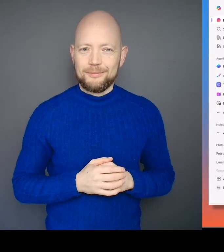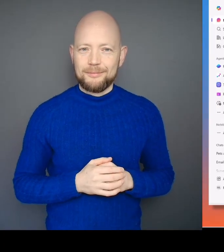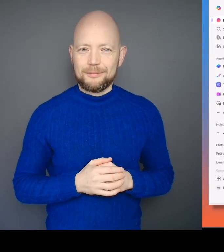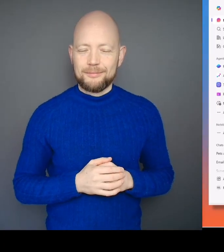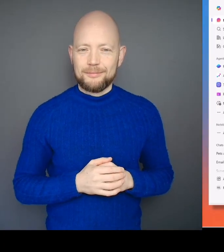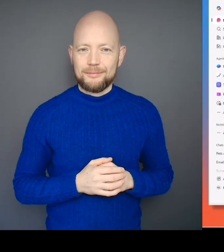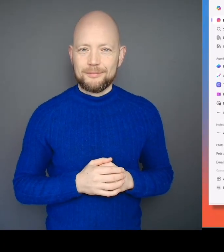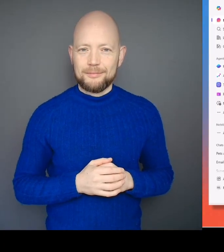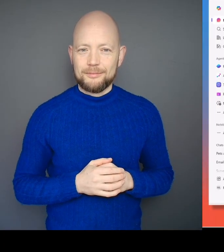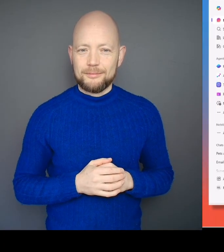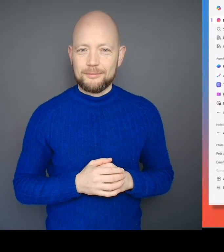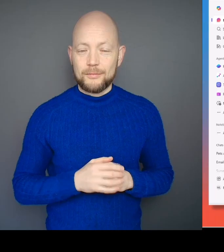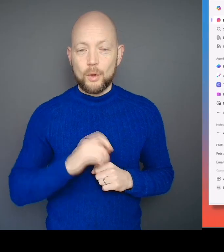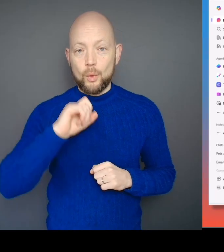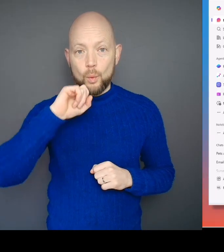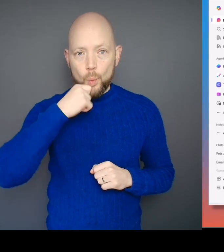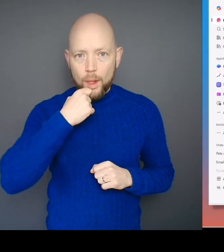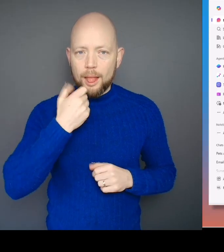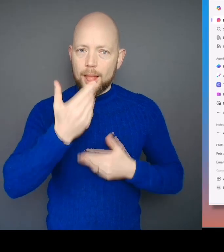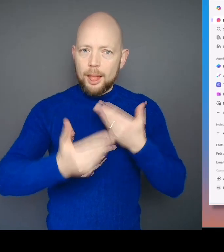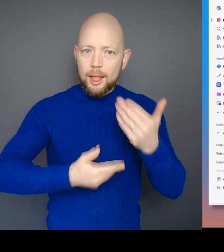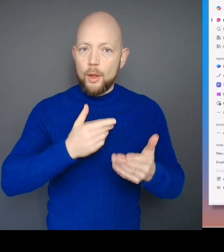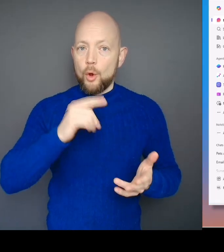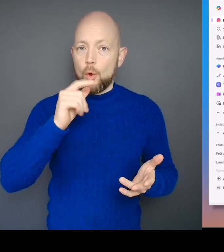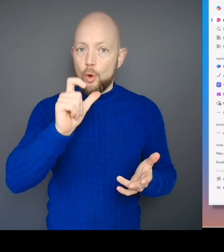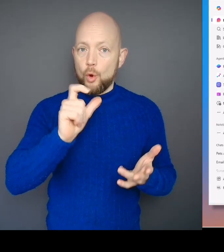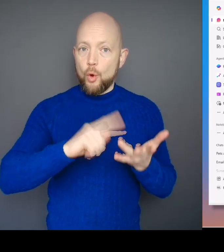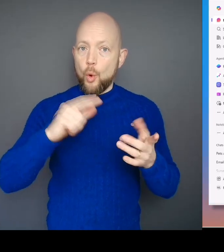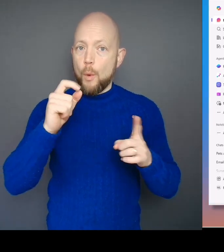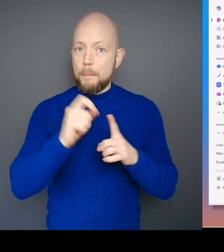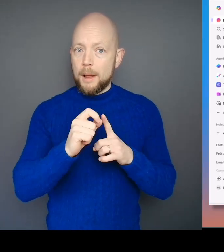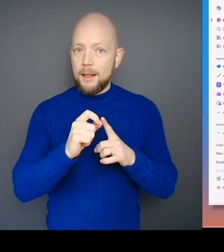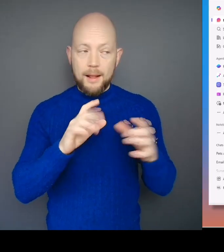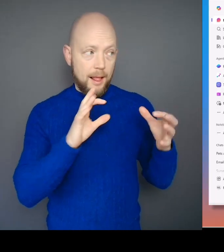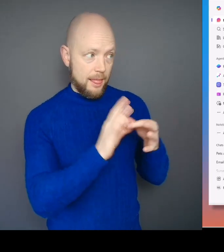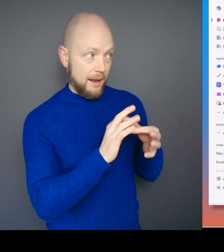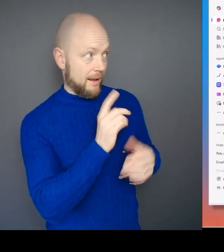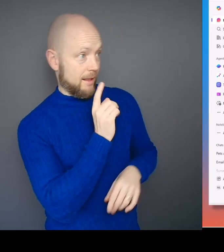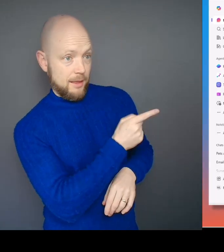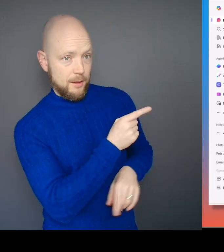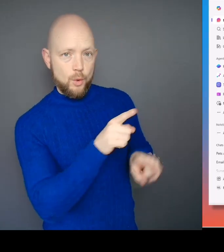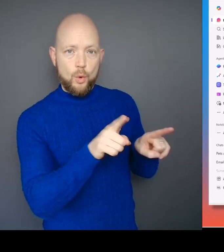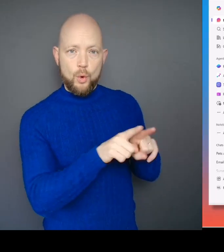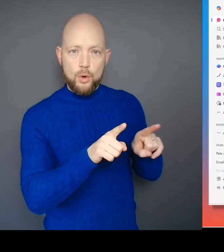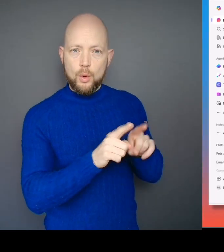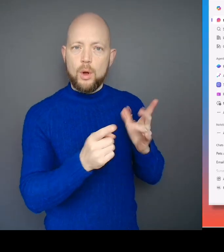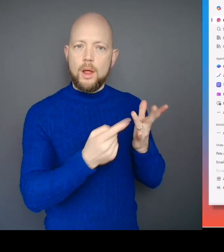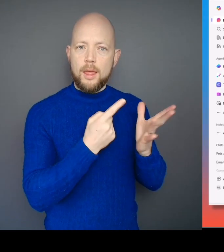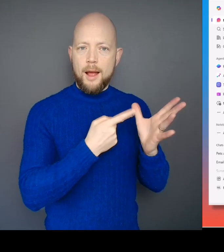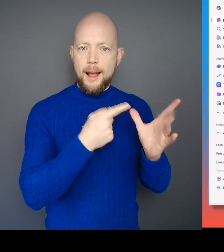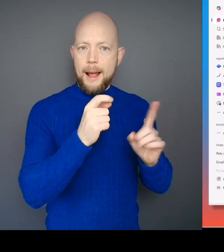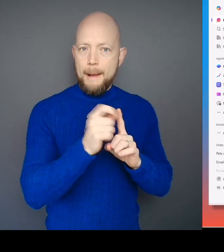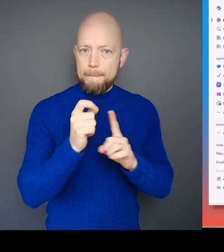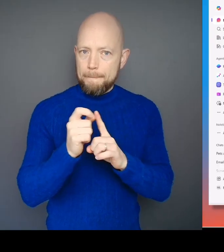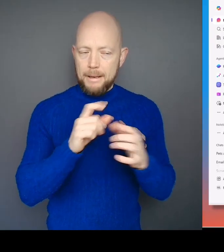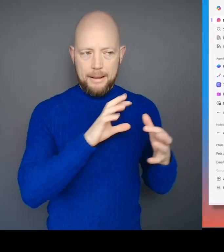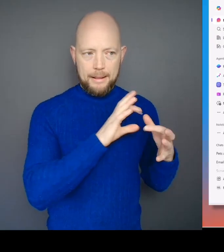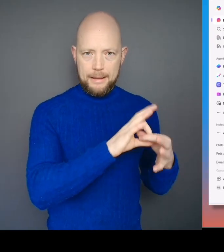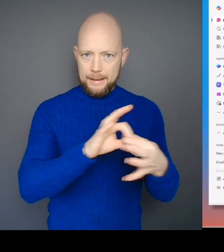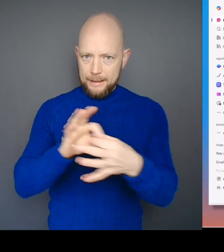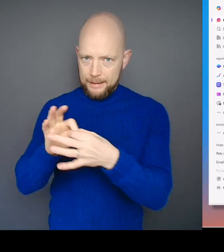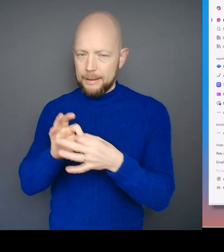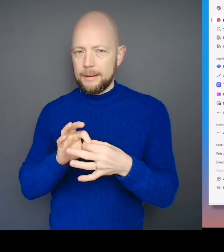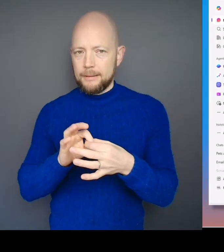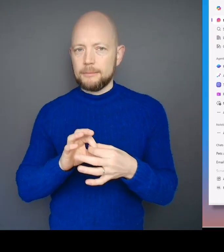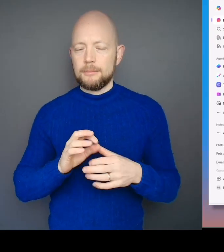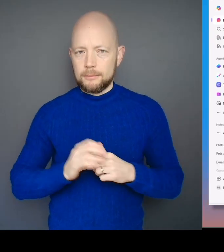some time here, but we'll also be looking at using Copilot inside some of the apps that you use every day, because it does follow you around where you